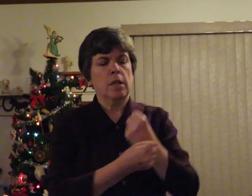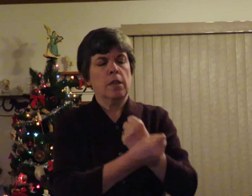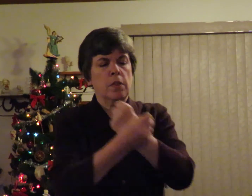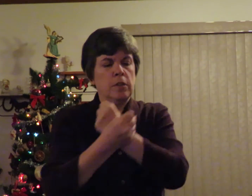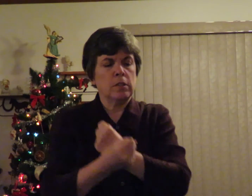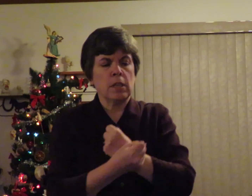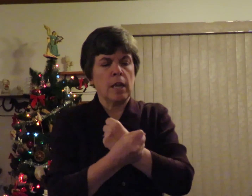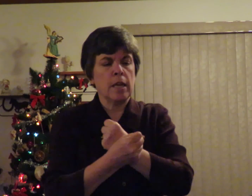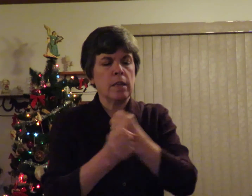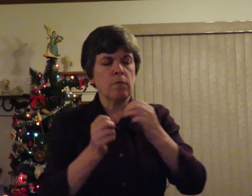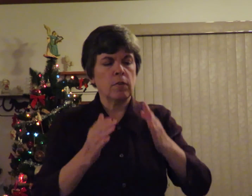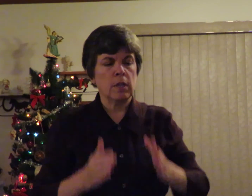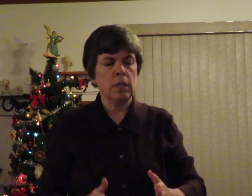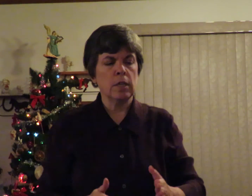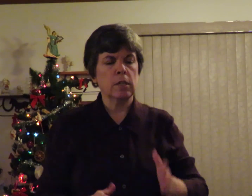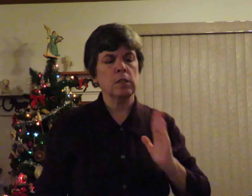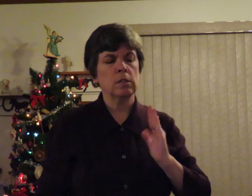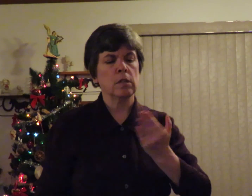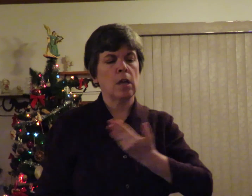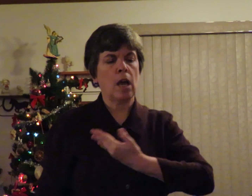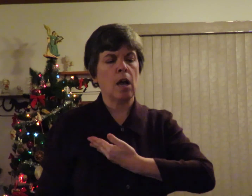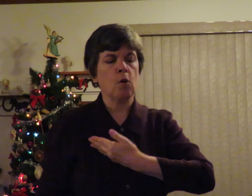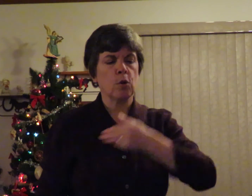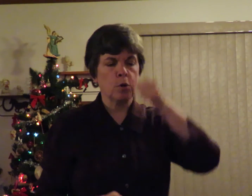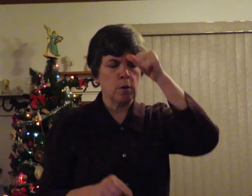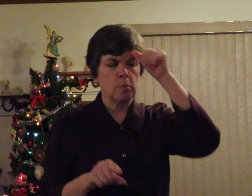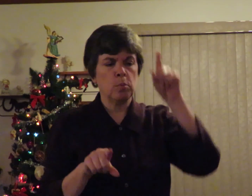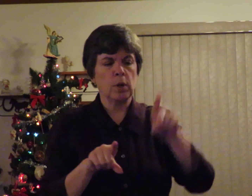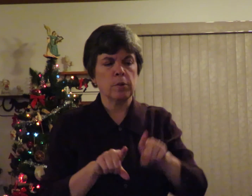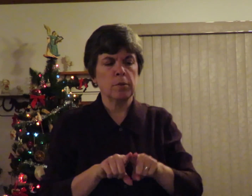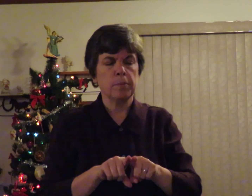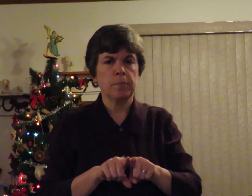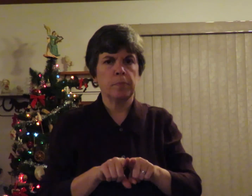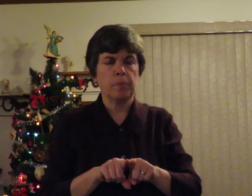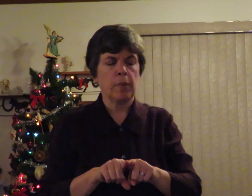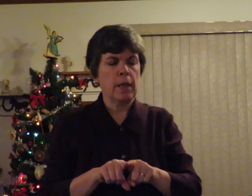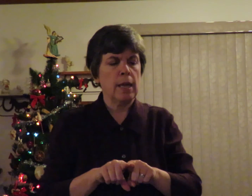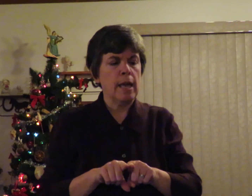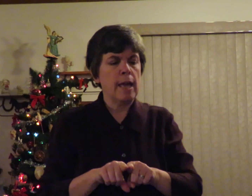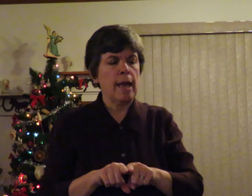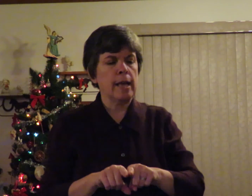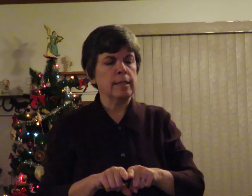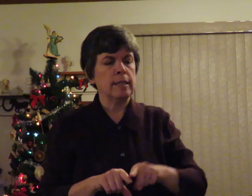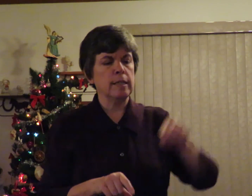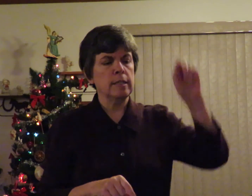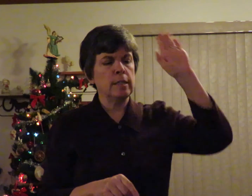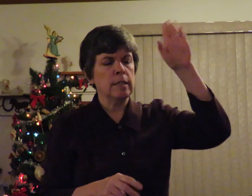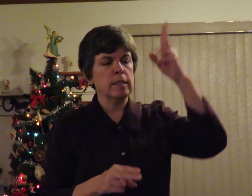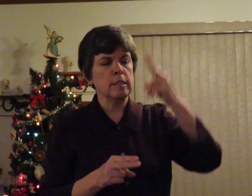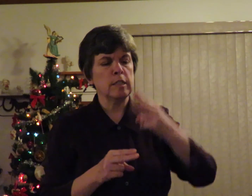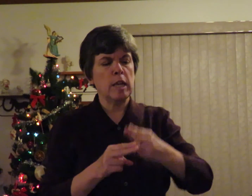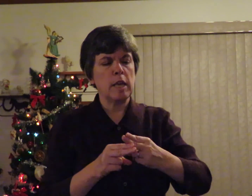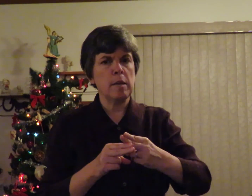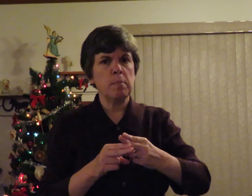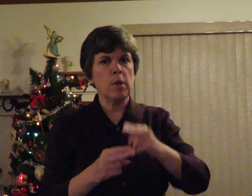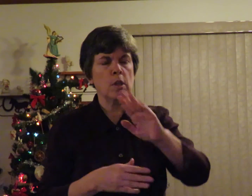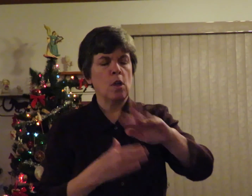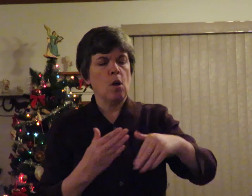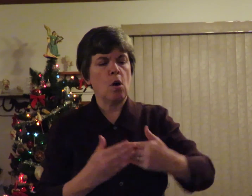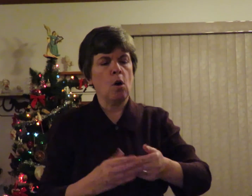the slave is our brother. And in his name